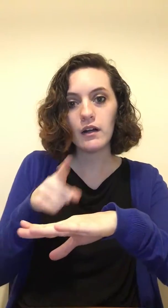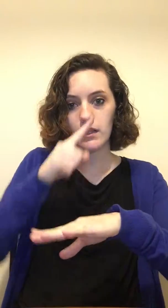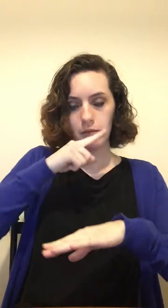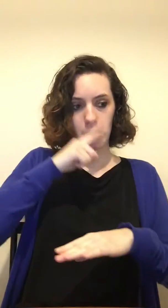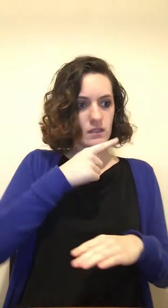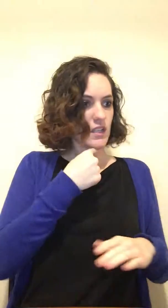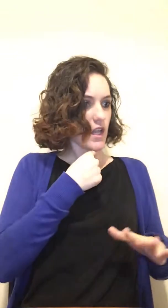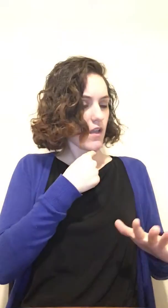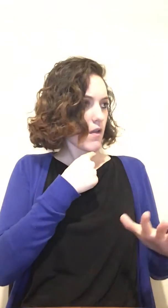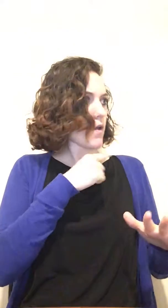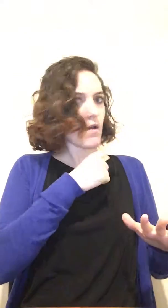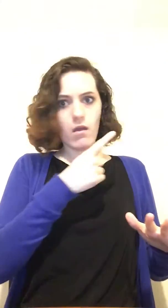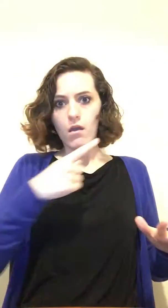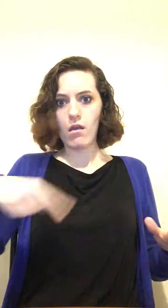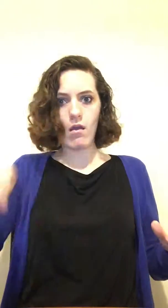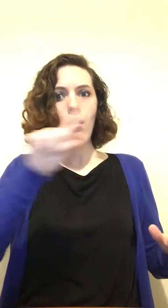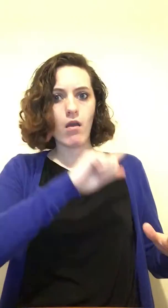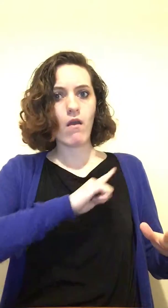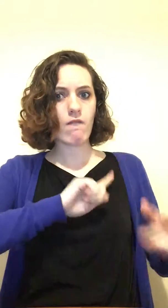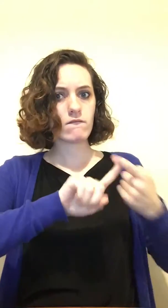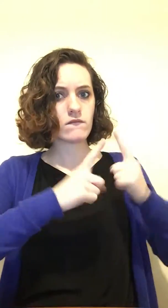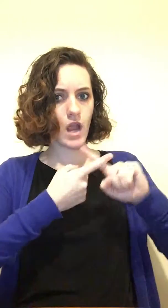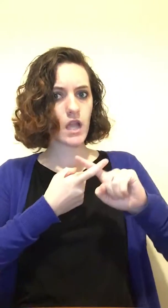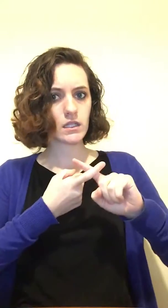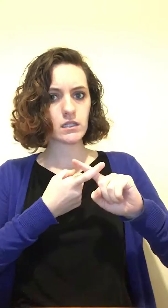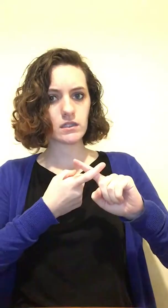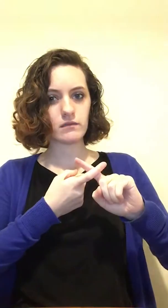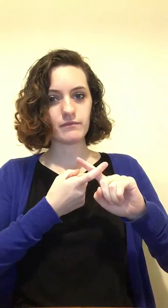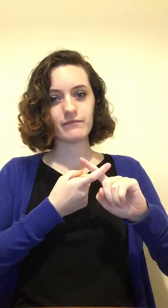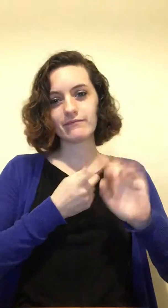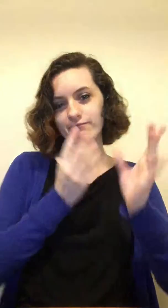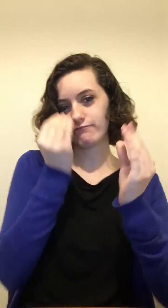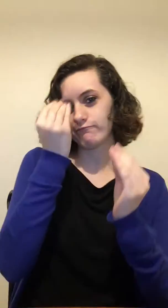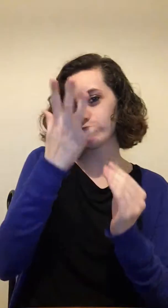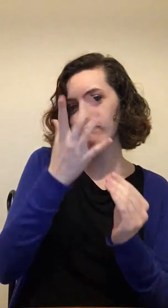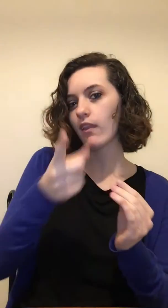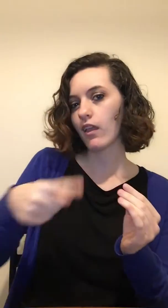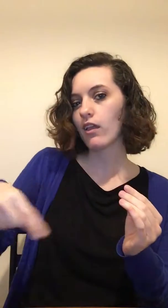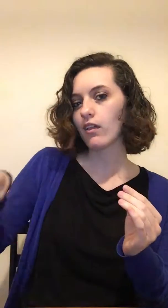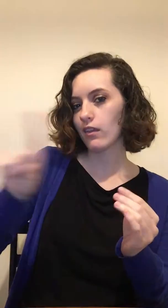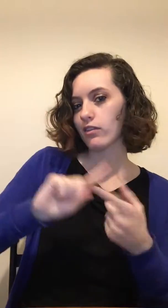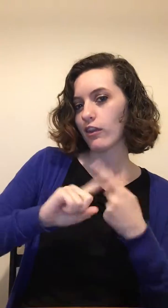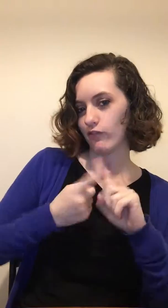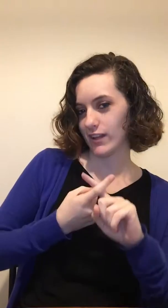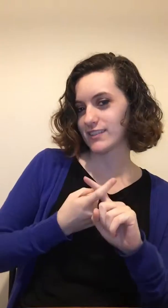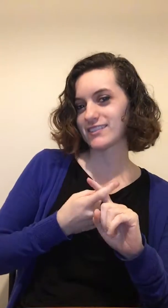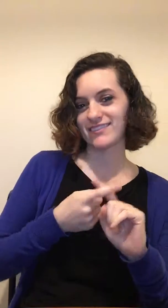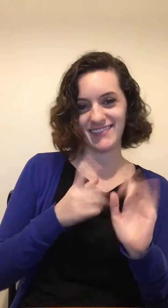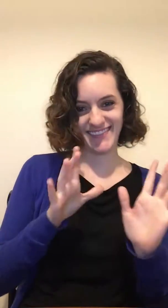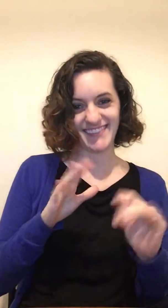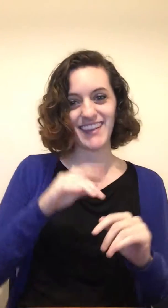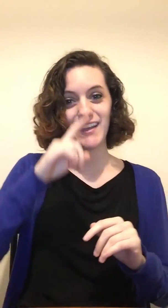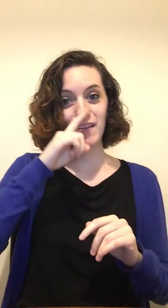friends, we are now assuming they were all friends. The mouse, the